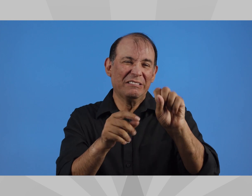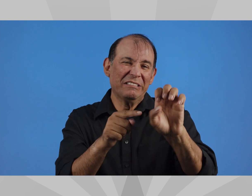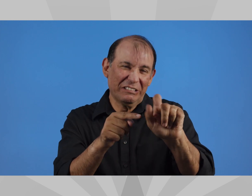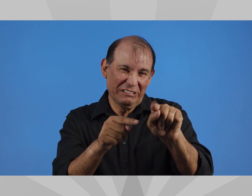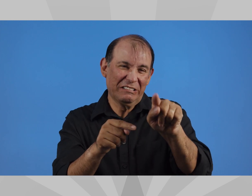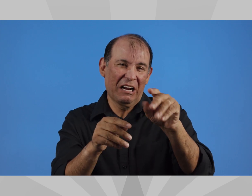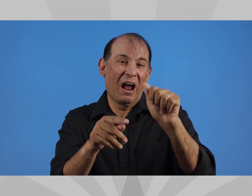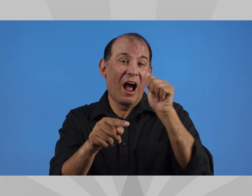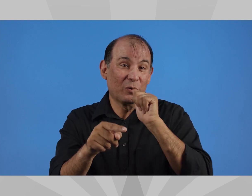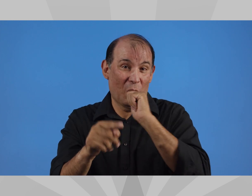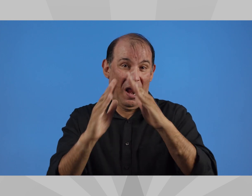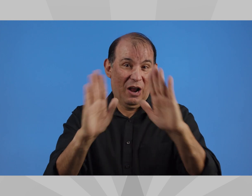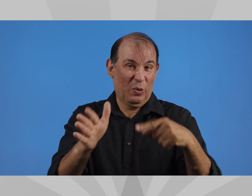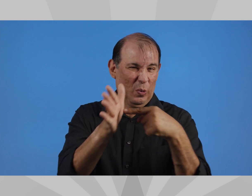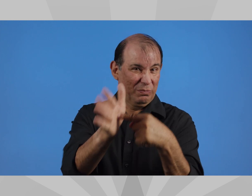Representatives.